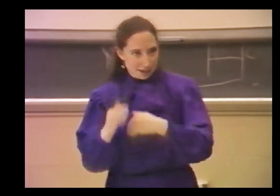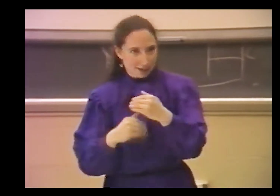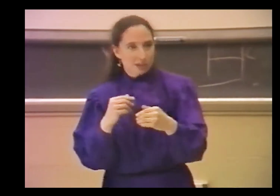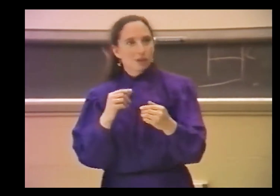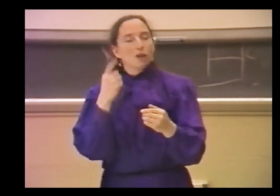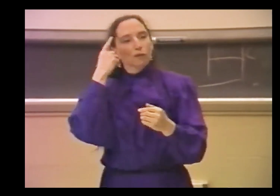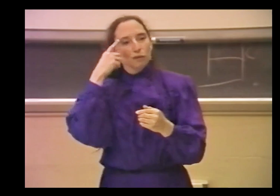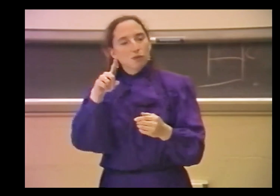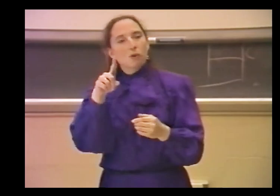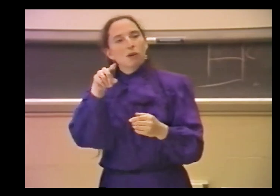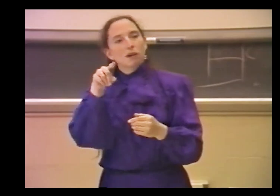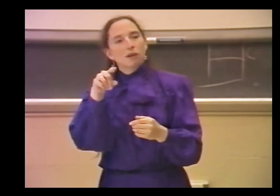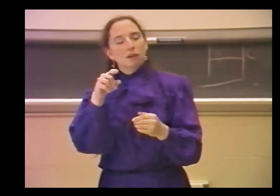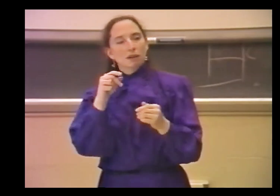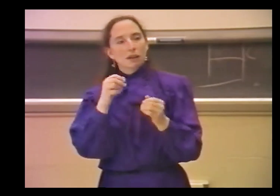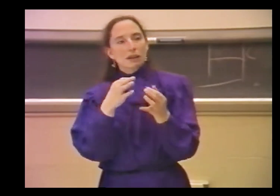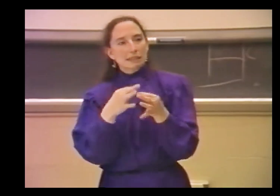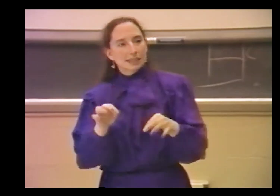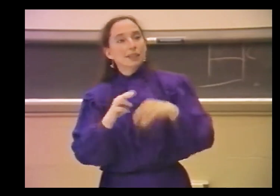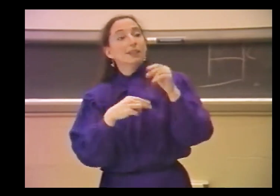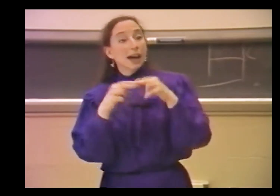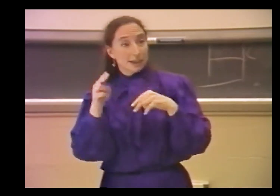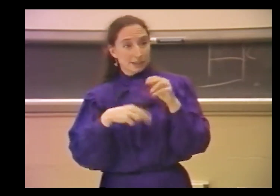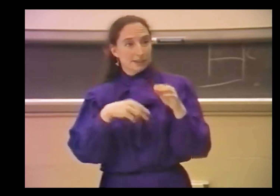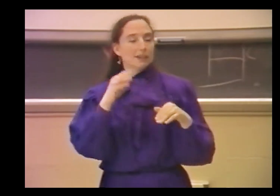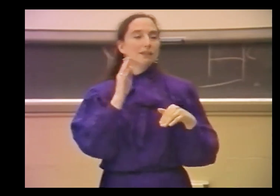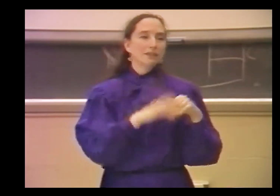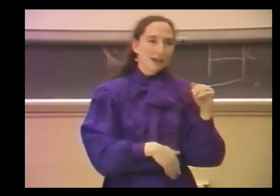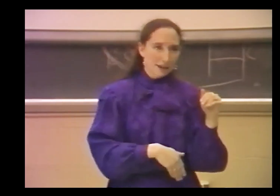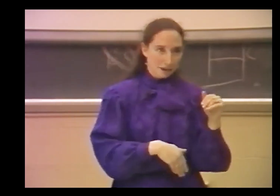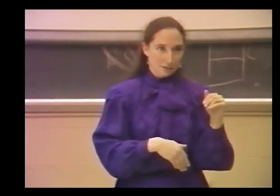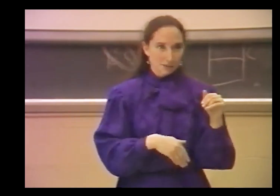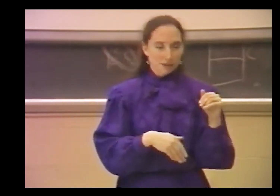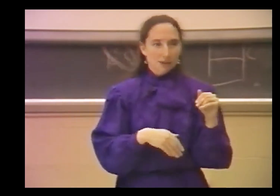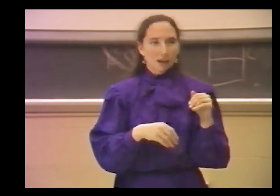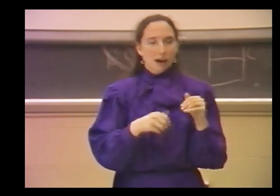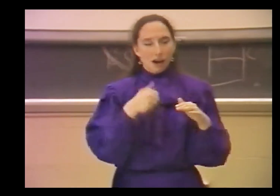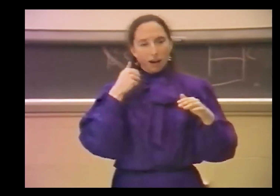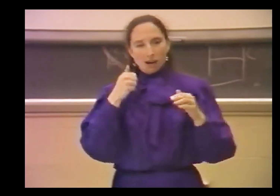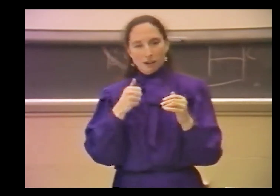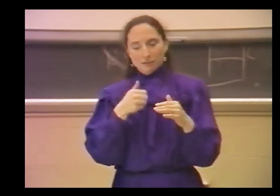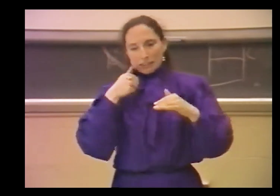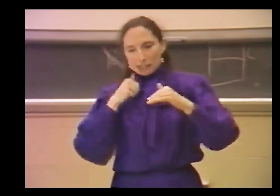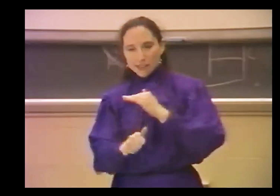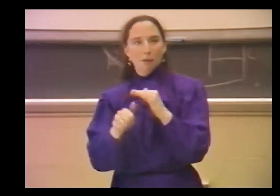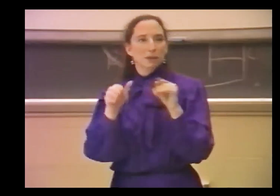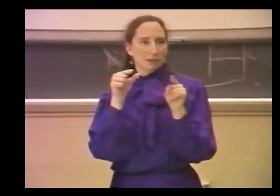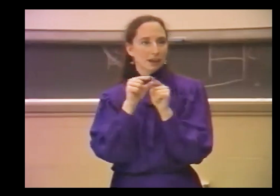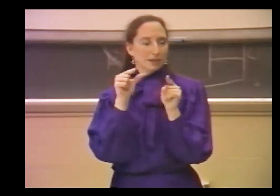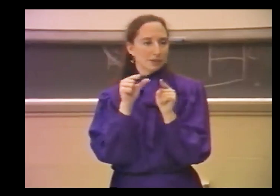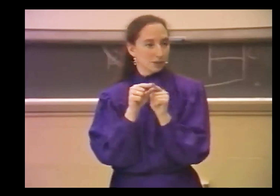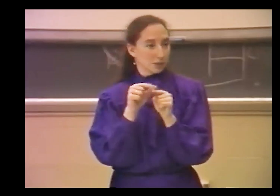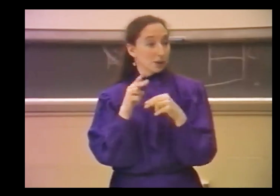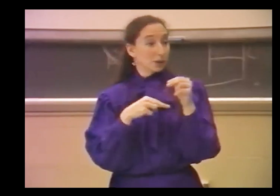process for syntax instead of a sub-lexical structure.